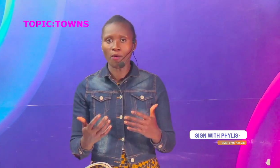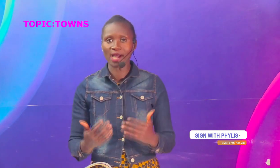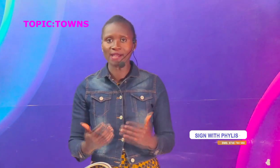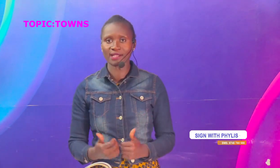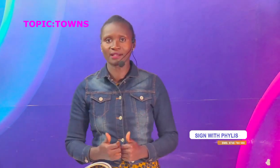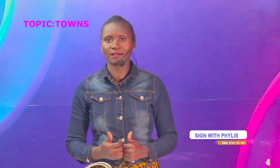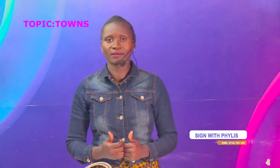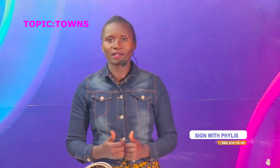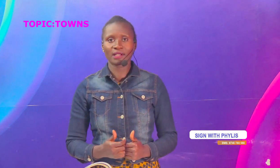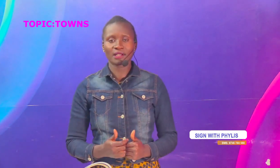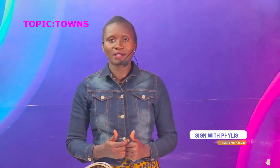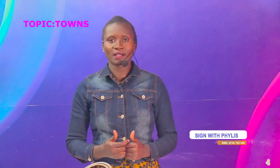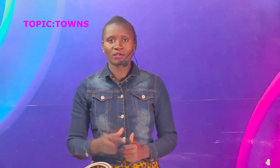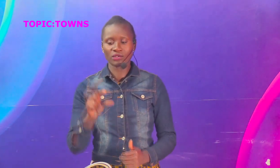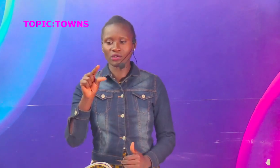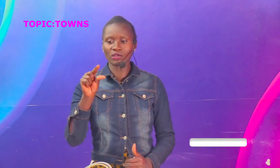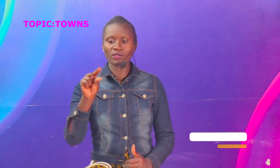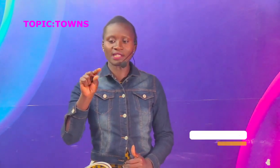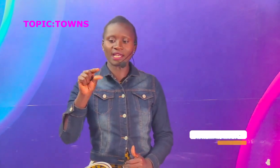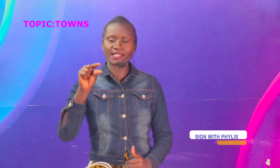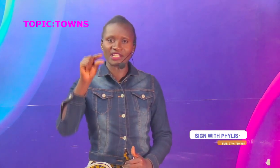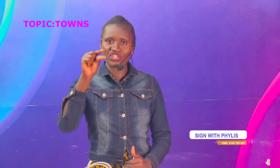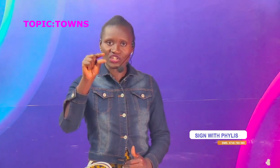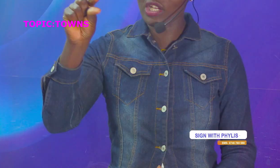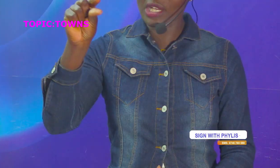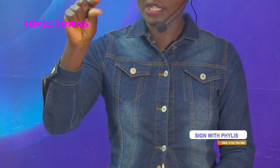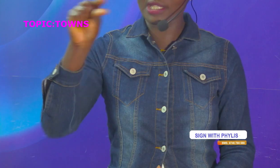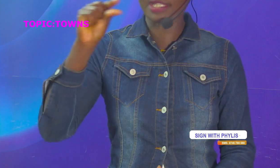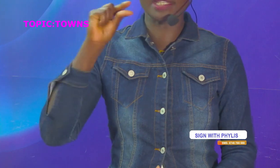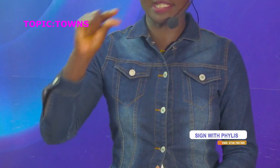Mombasa? So using letter G, this is letter G.